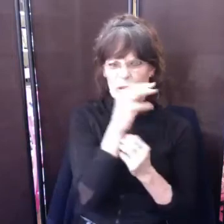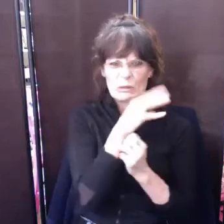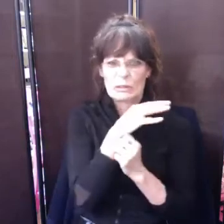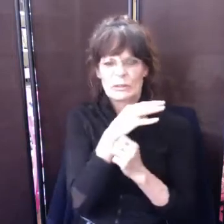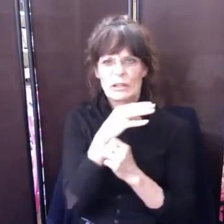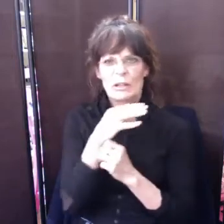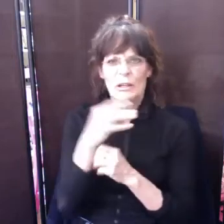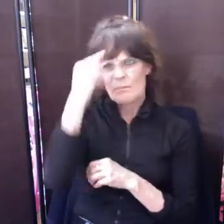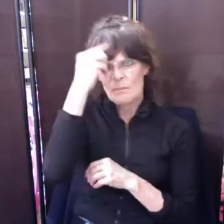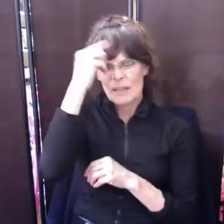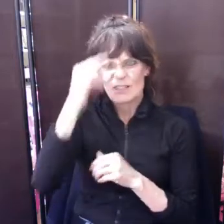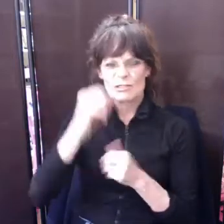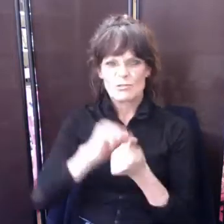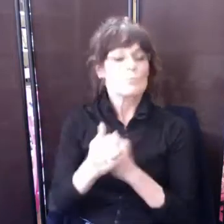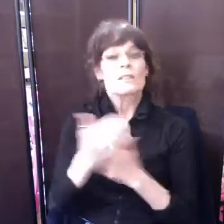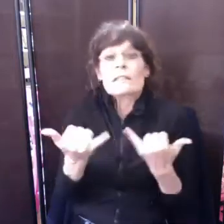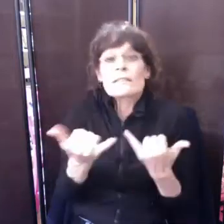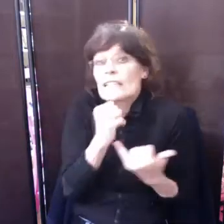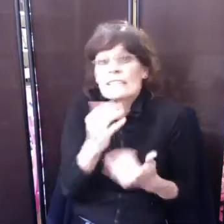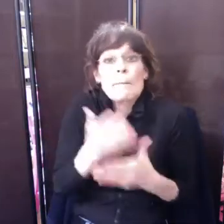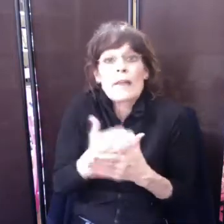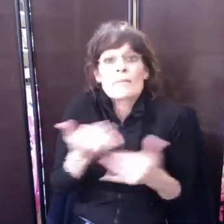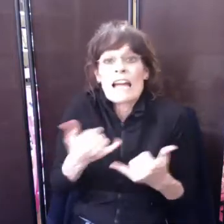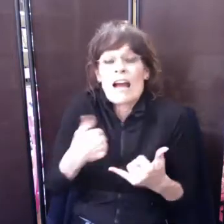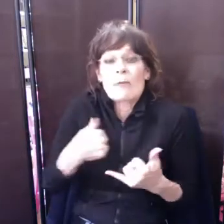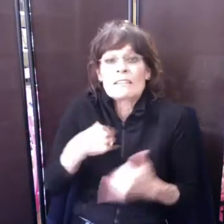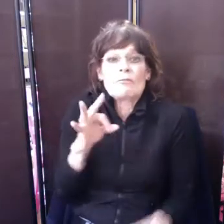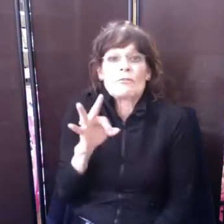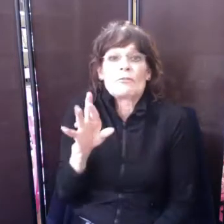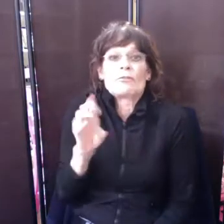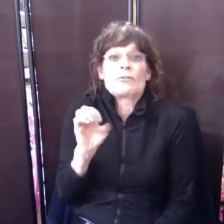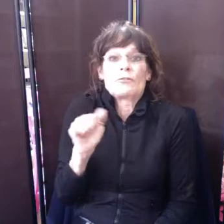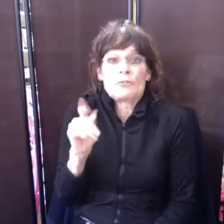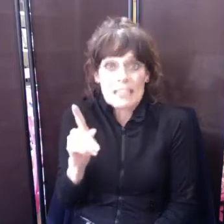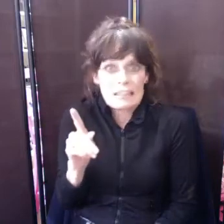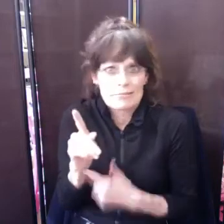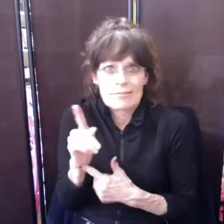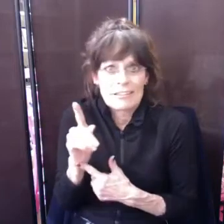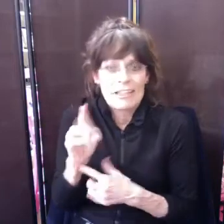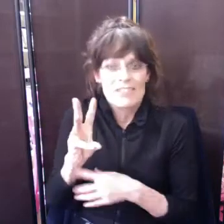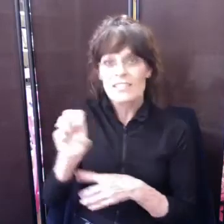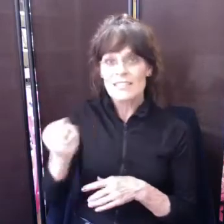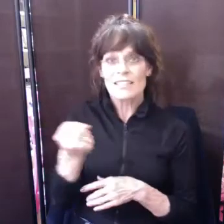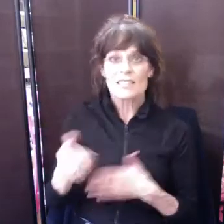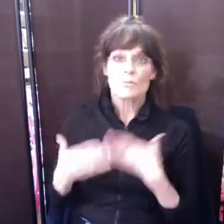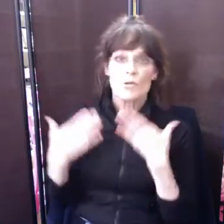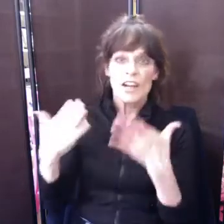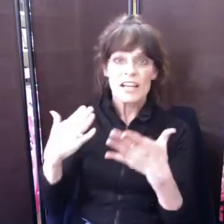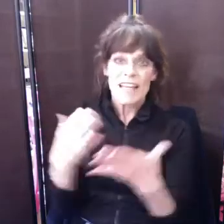know, but I was just a freak. And, you know, the 60s provided the opportunity for freaks to find